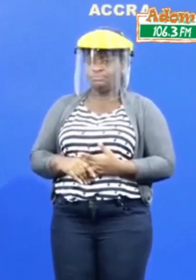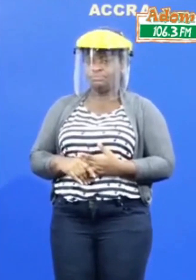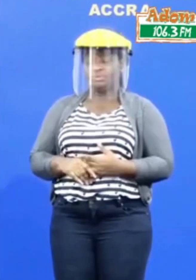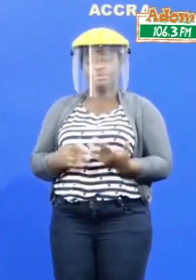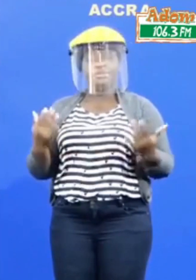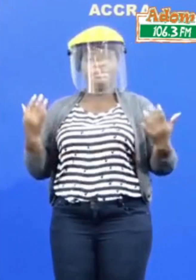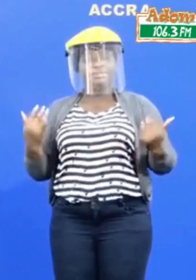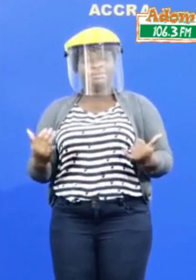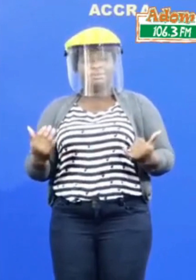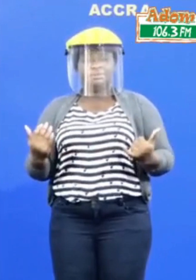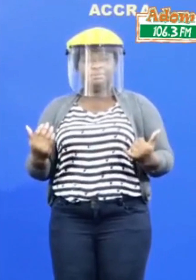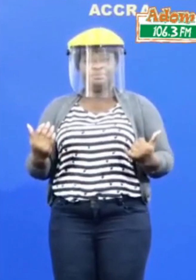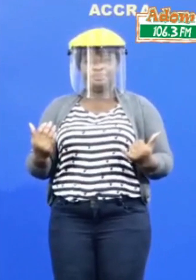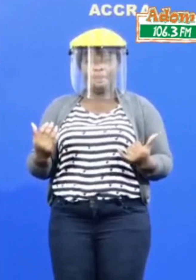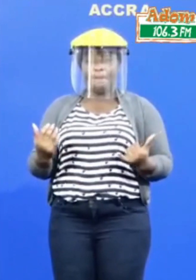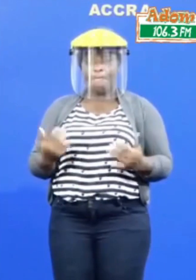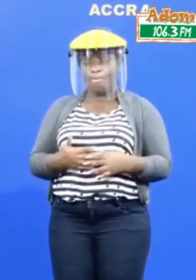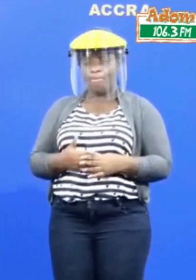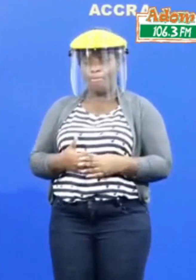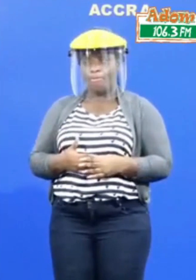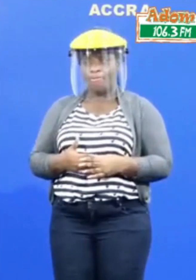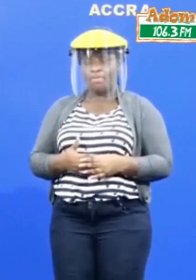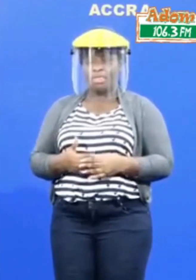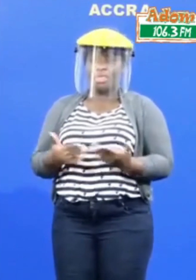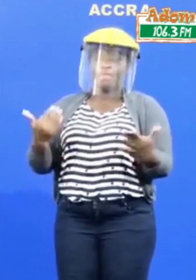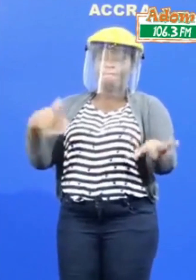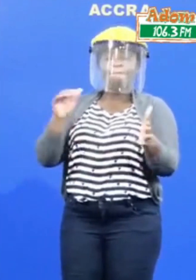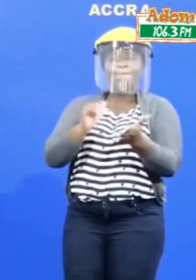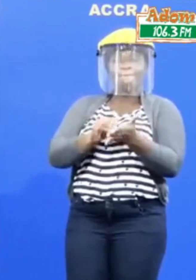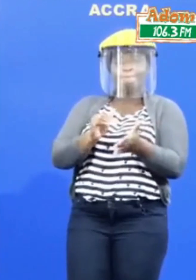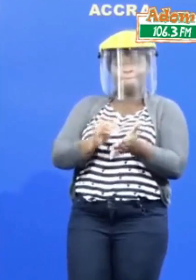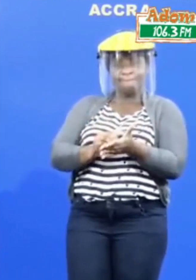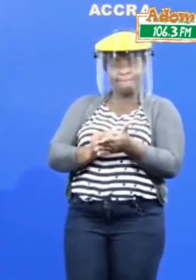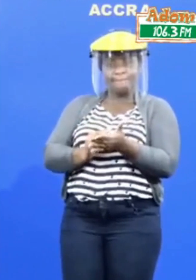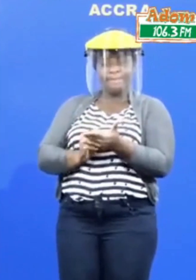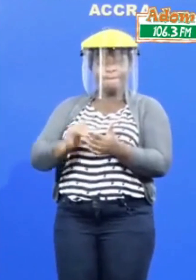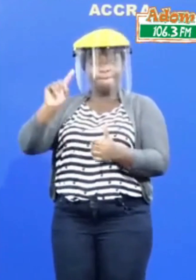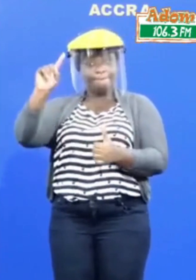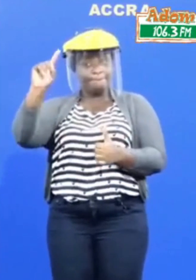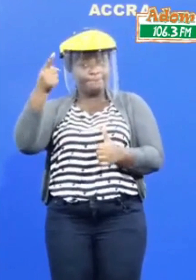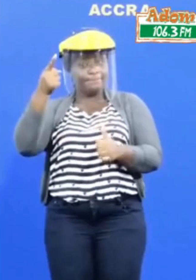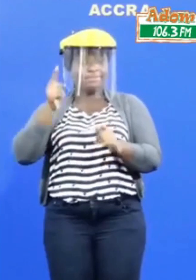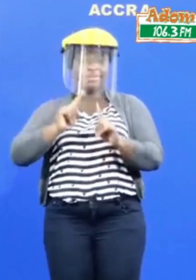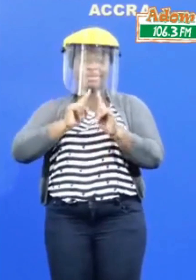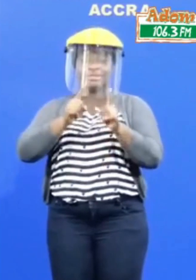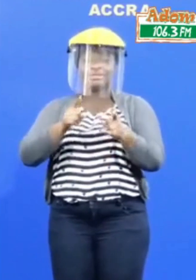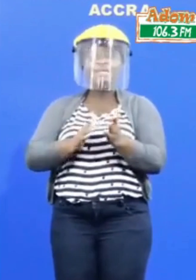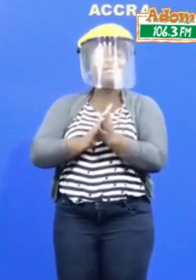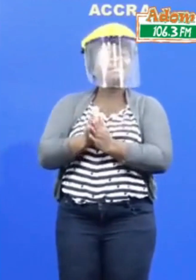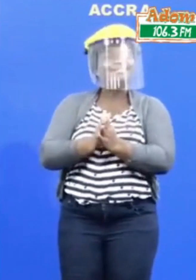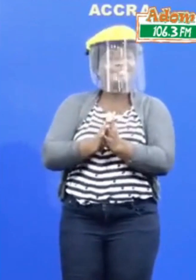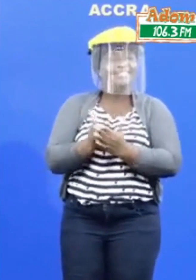box thinking, and a demo which my age, man. Sampai, we name the to my age.